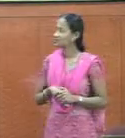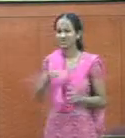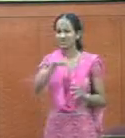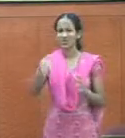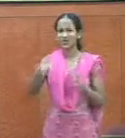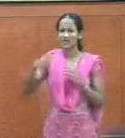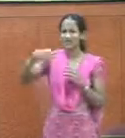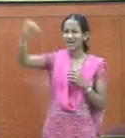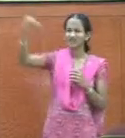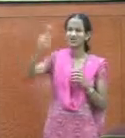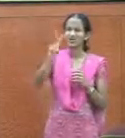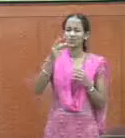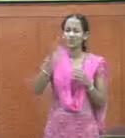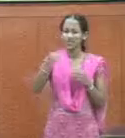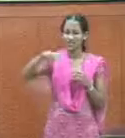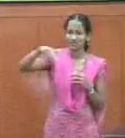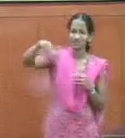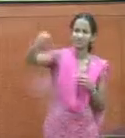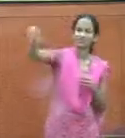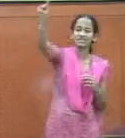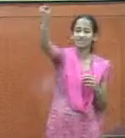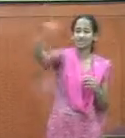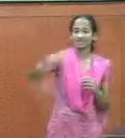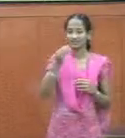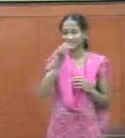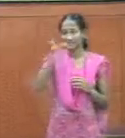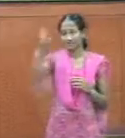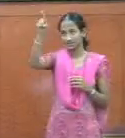very far at all. It's just a 2-minute walk.